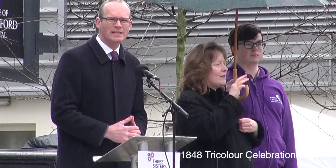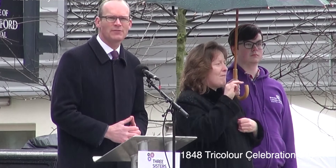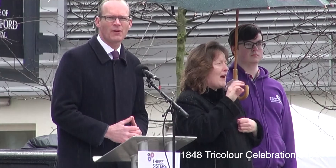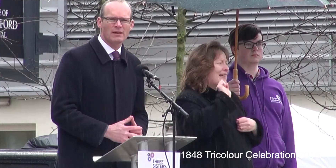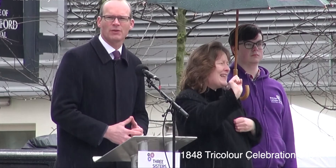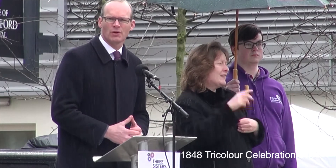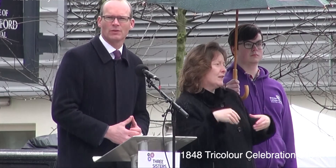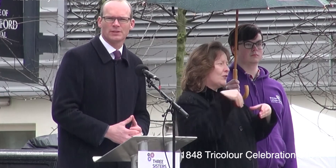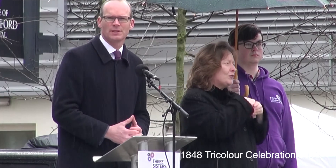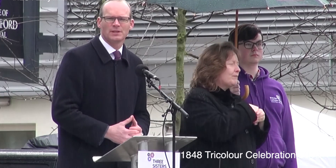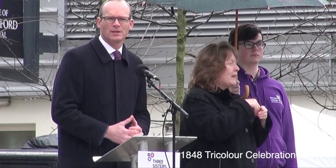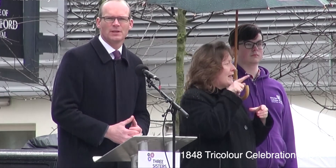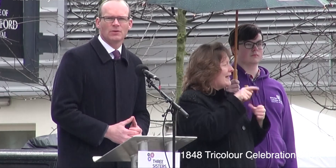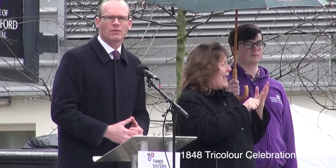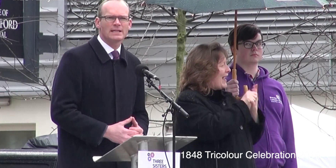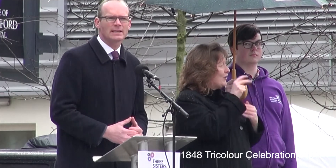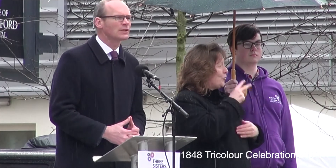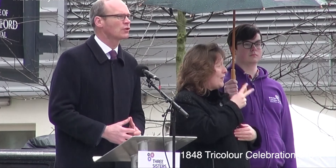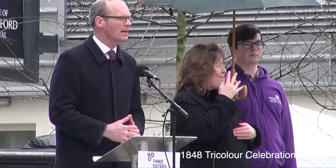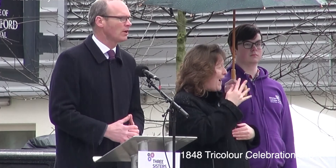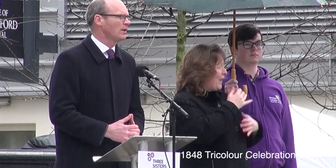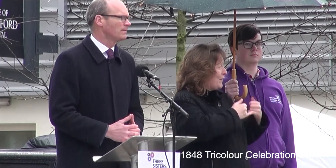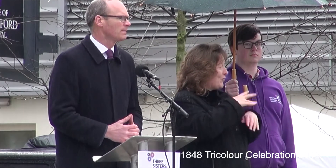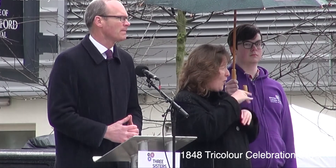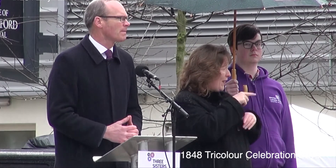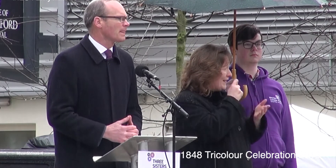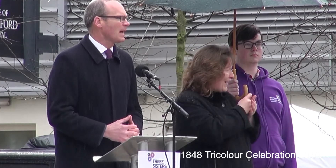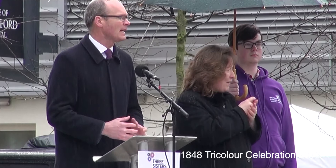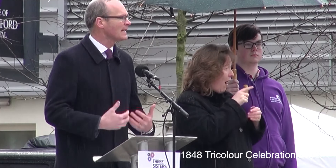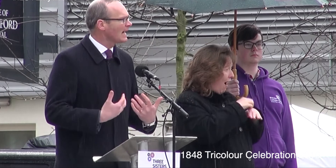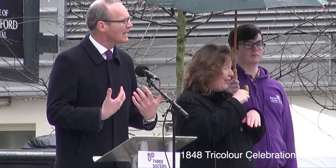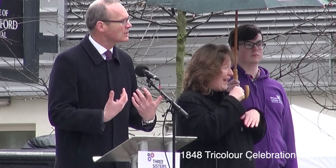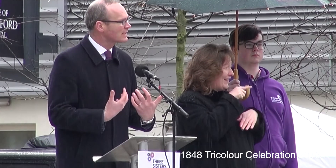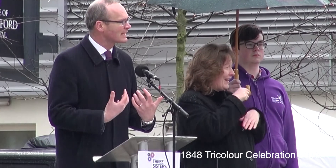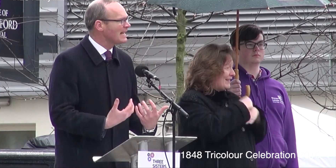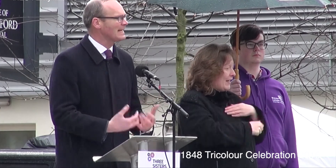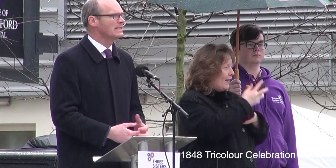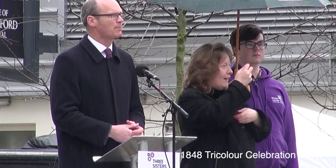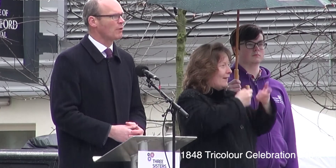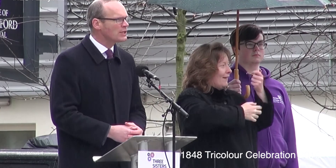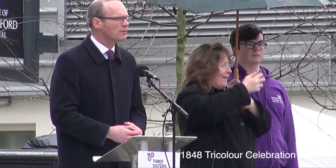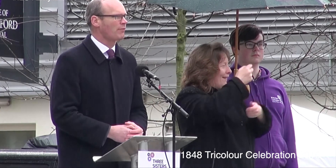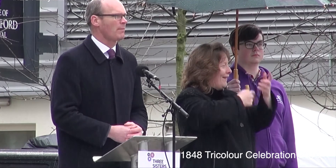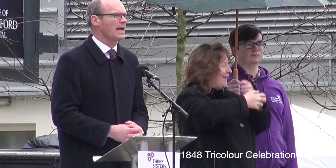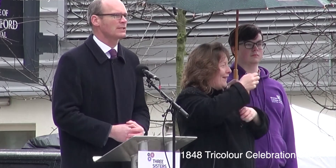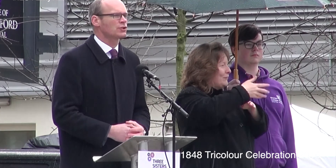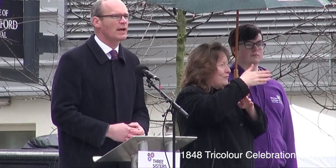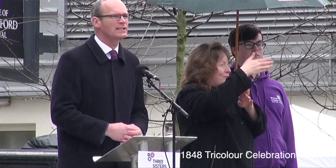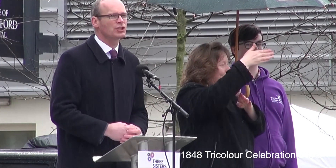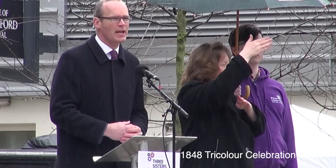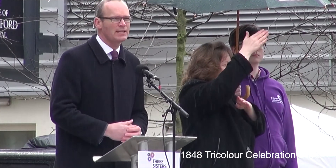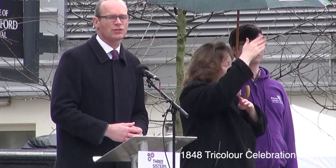as a 25-year-old raising a tricolour and gaining inspiration from